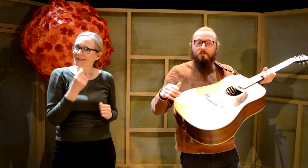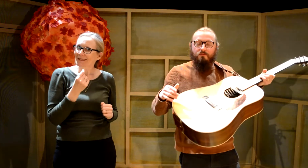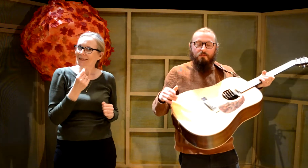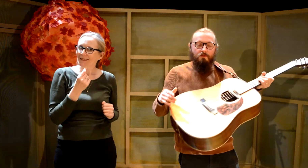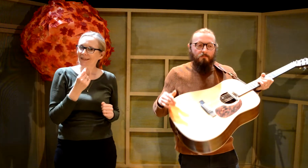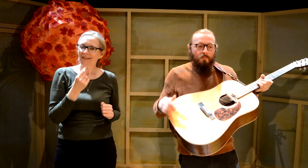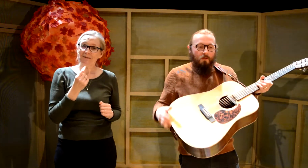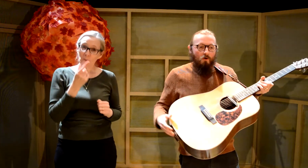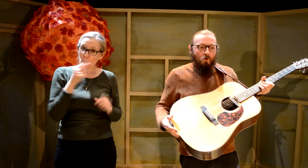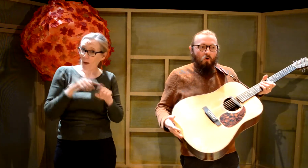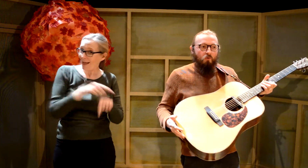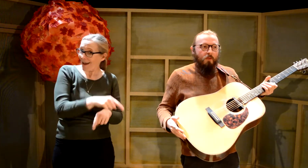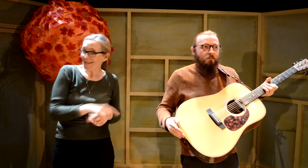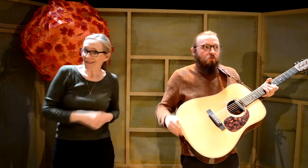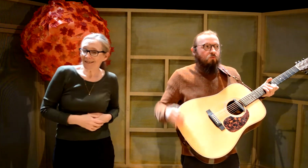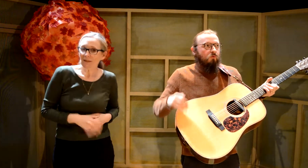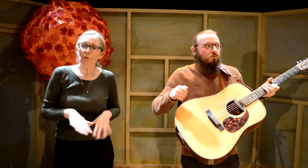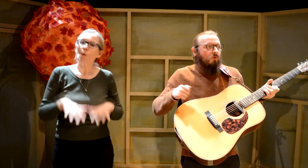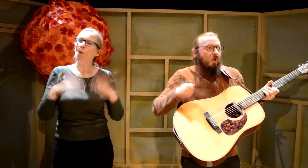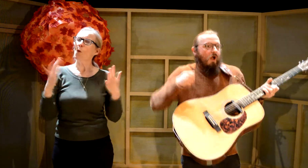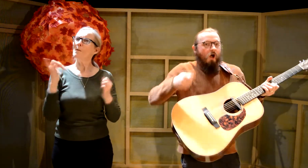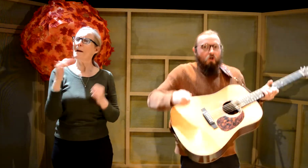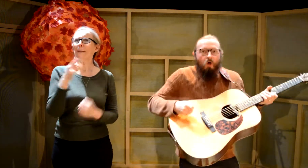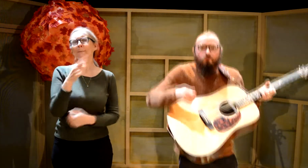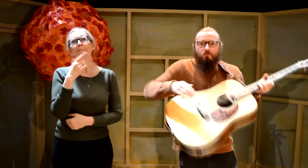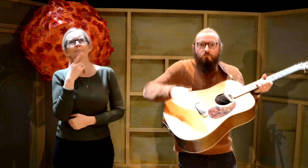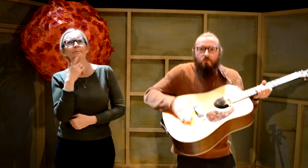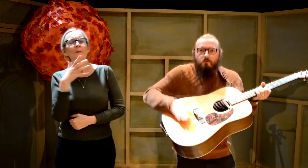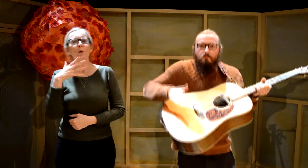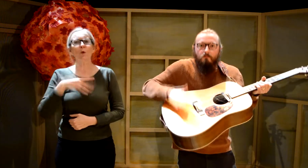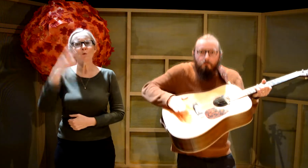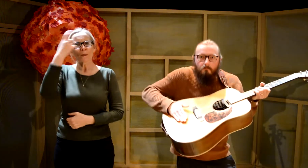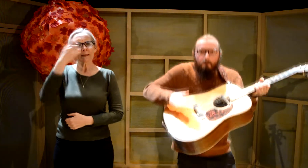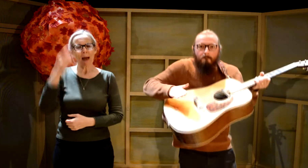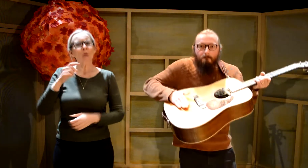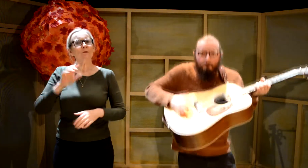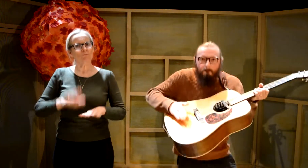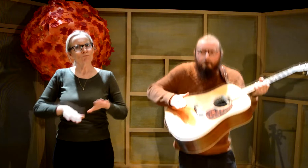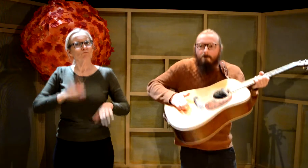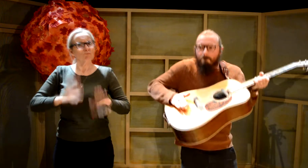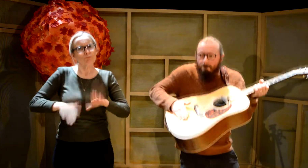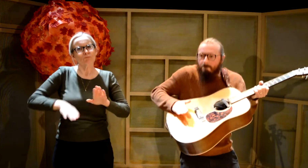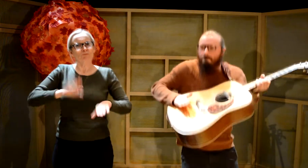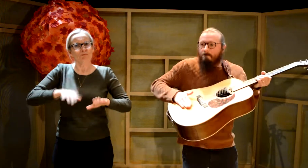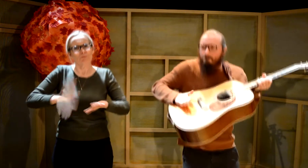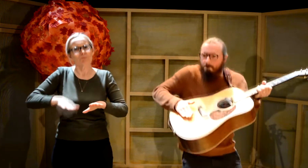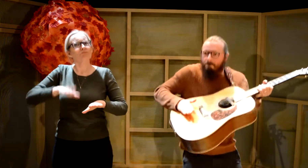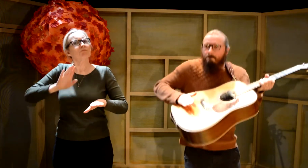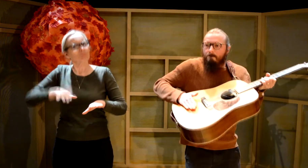that type of thing. Or maybe you want a constant rhythm.